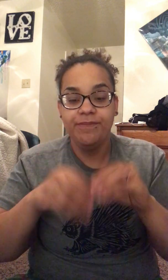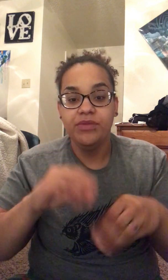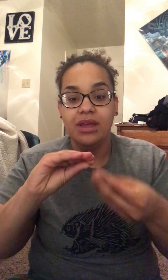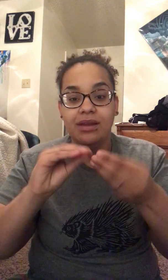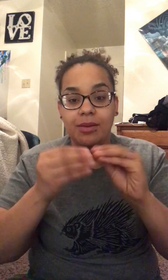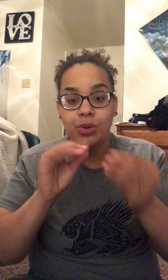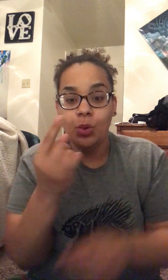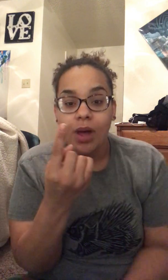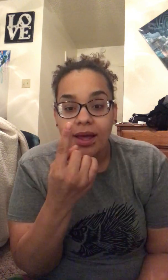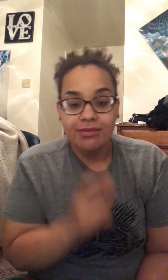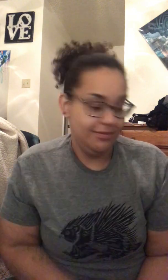Number one.